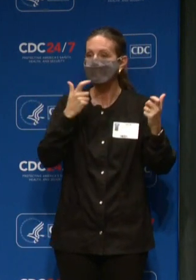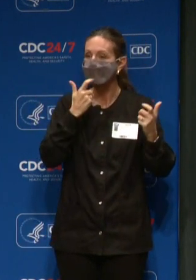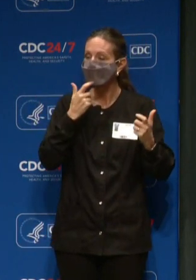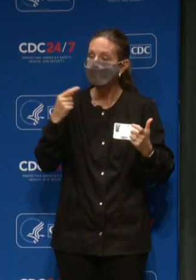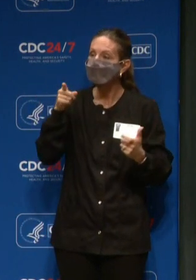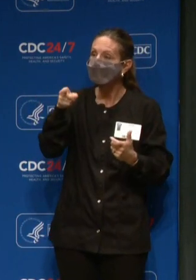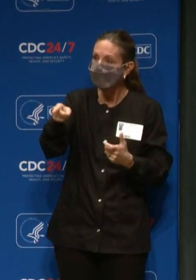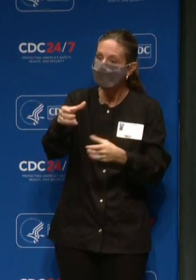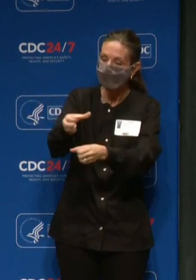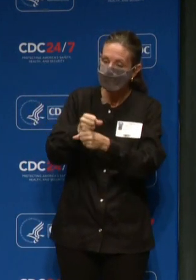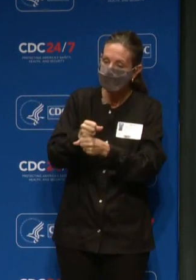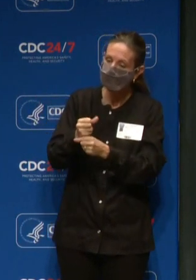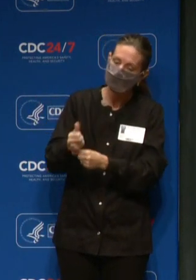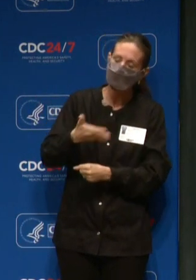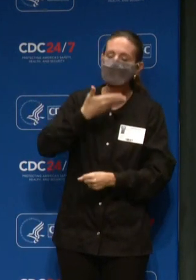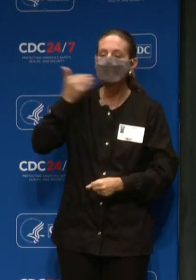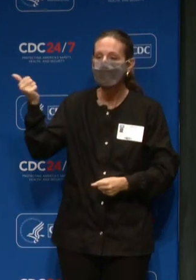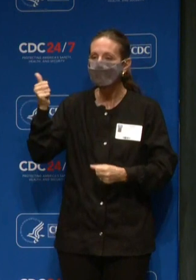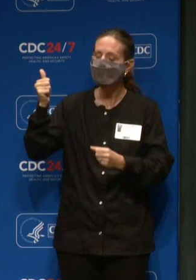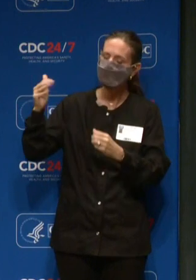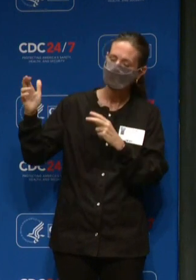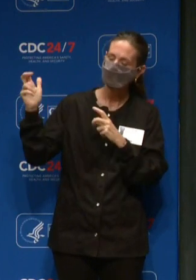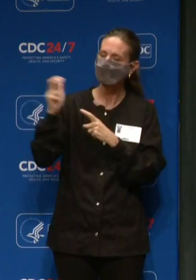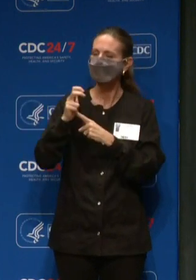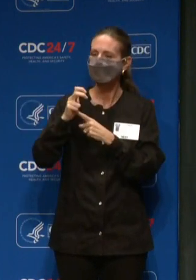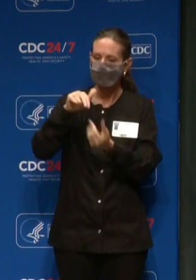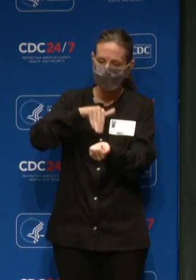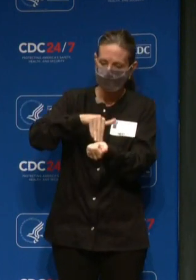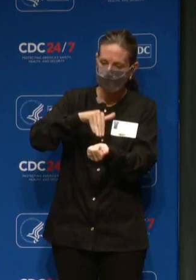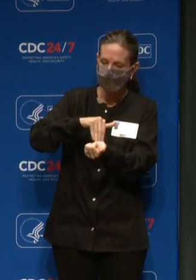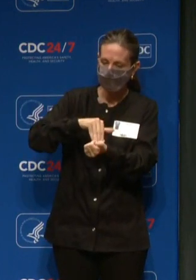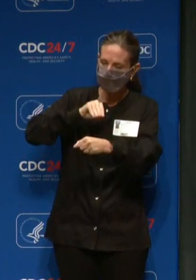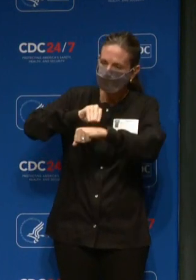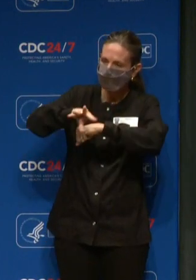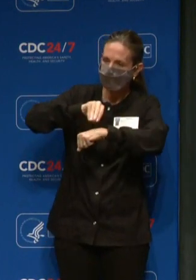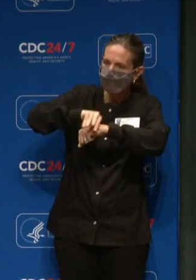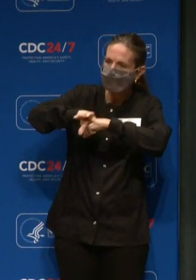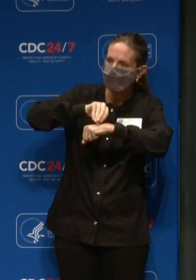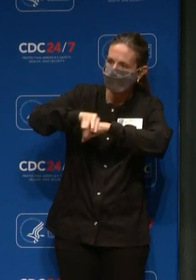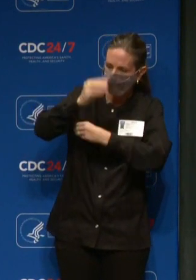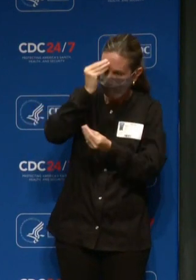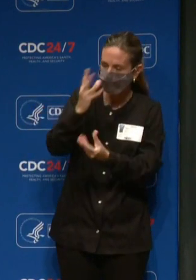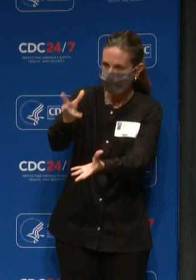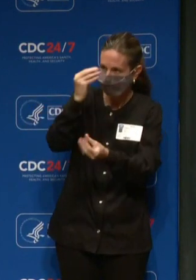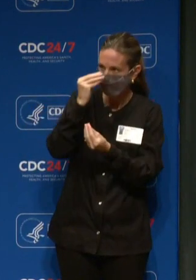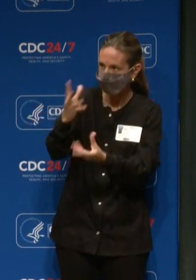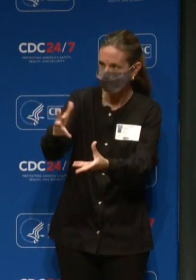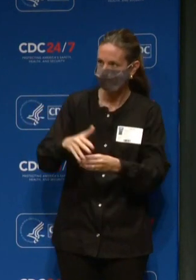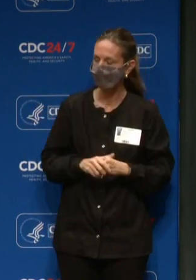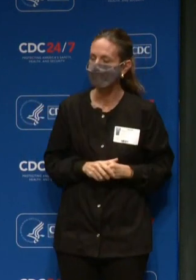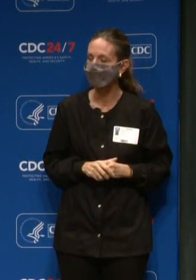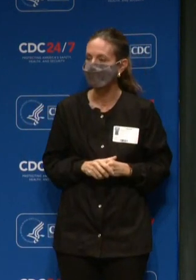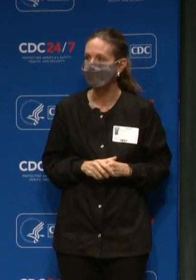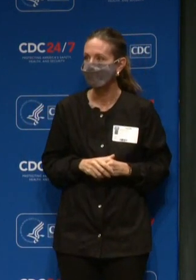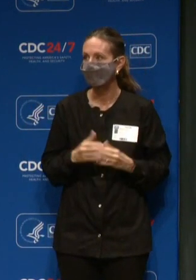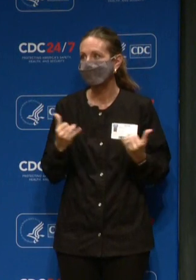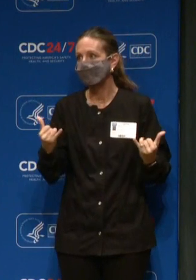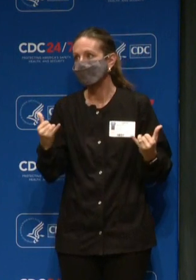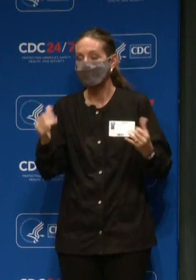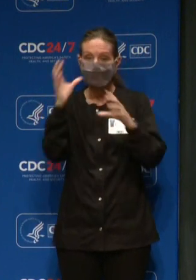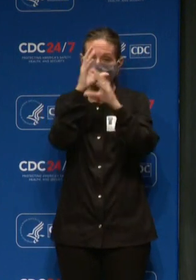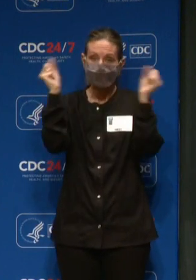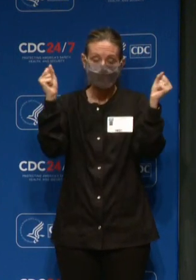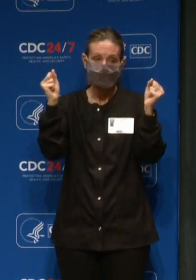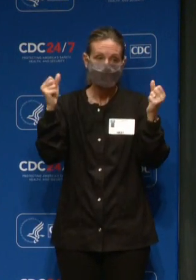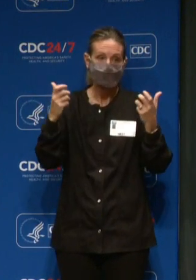diverse range of the top doctors within this department. And the President hears divergent viewpoints. The President's made clear